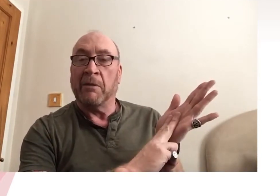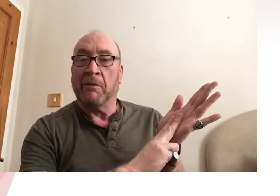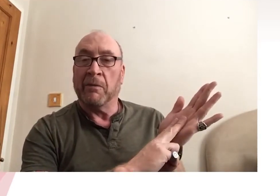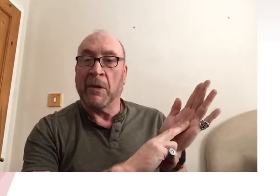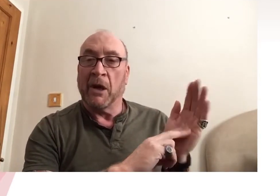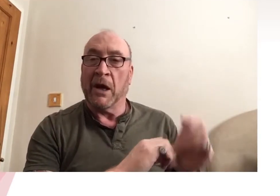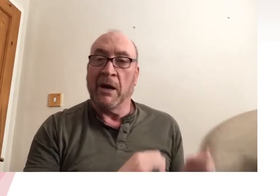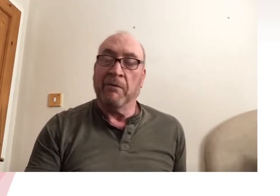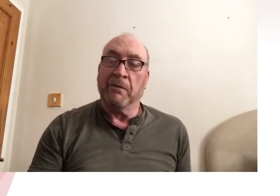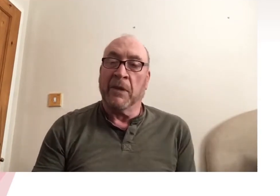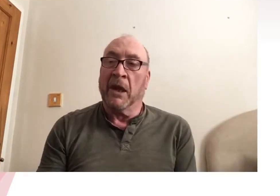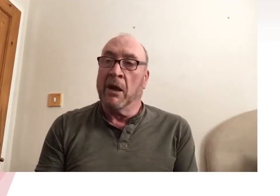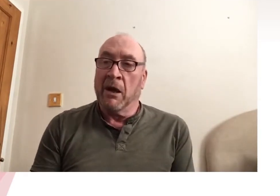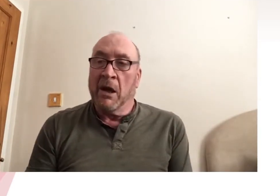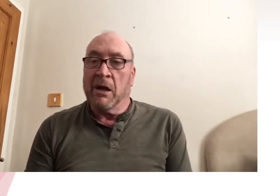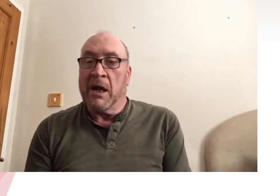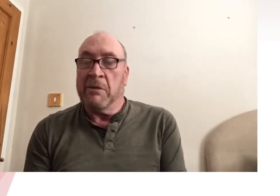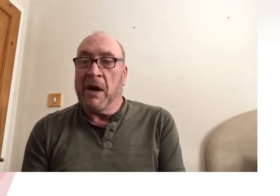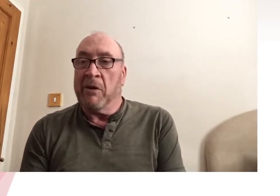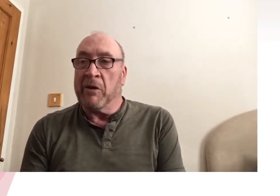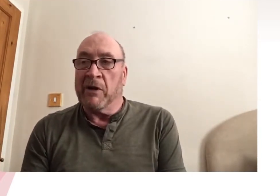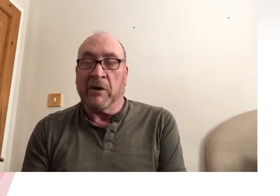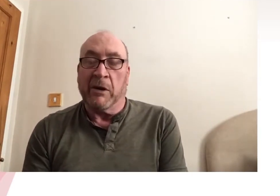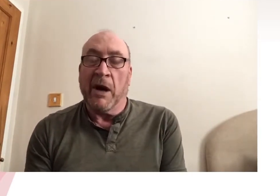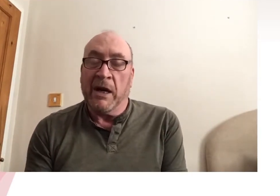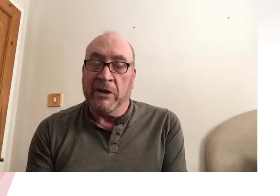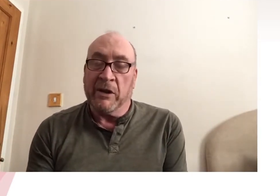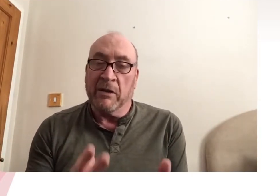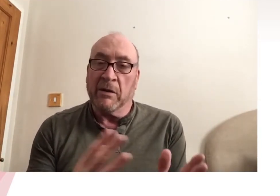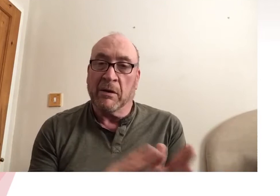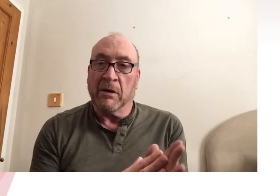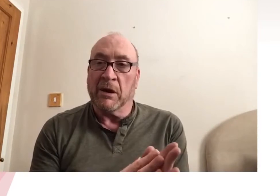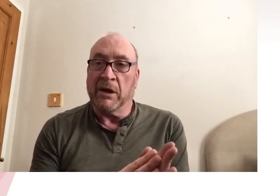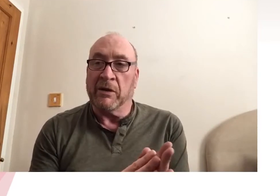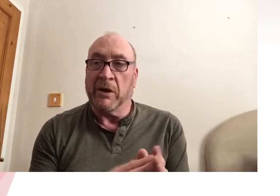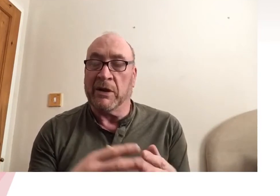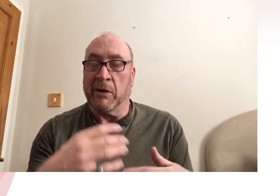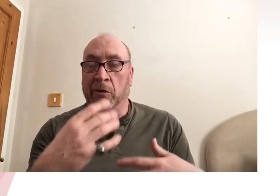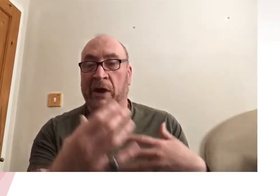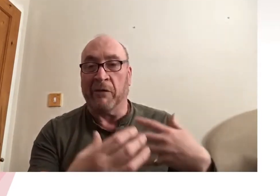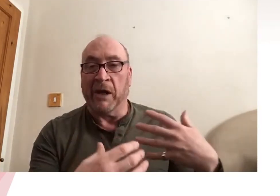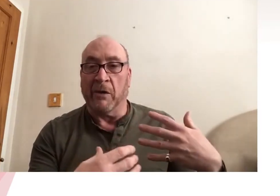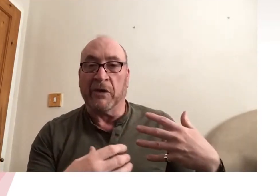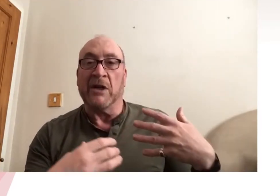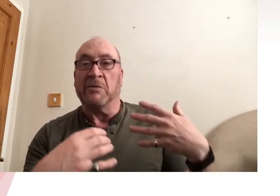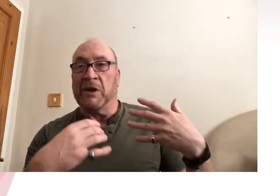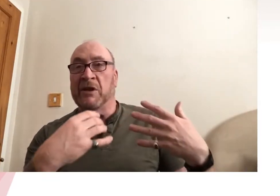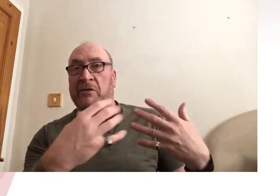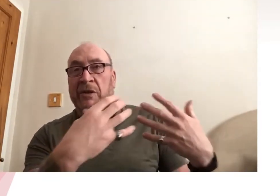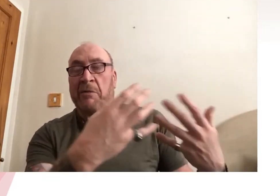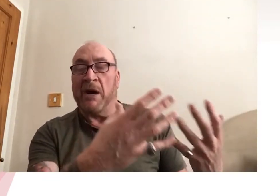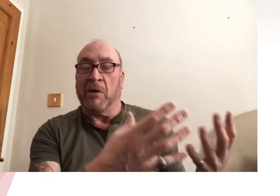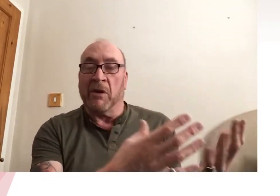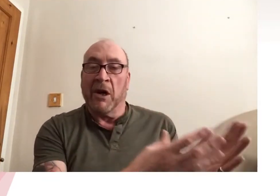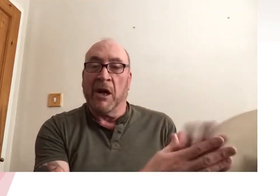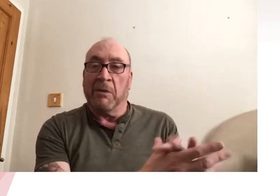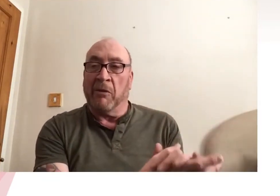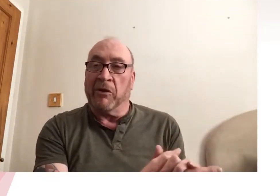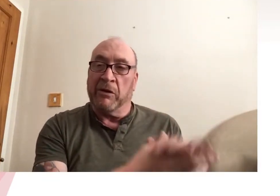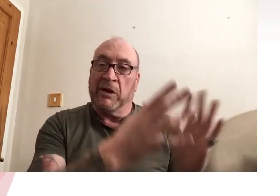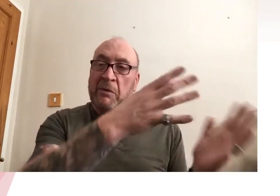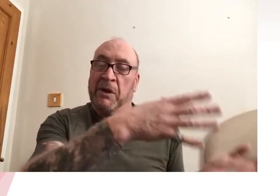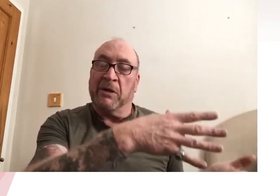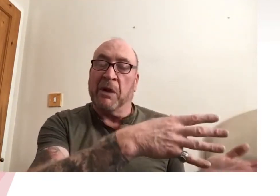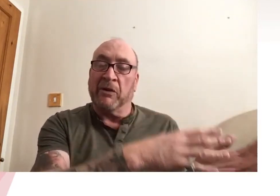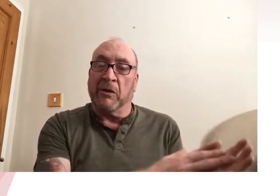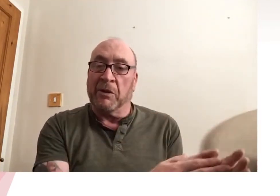Simon. Okay. Then you may want to ask their age. I know you don't do this always in everyday conversation, but this is something you may want to